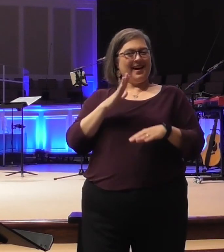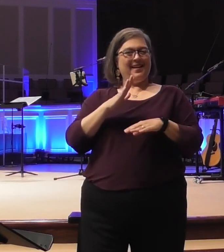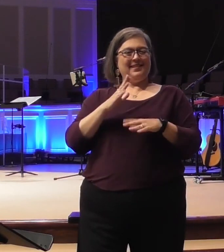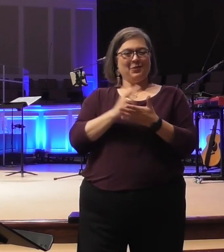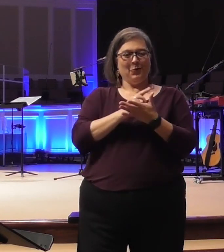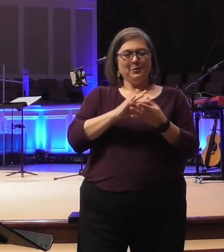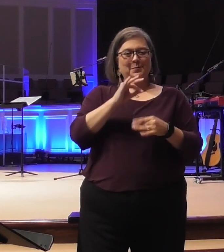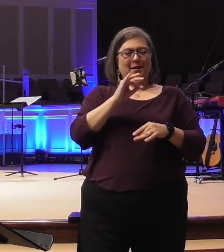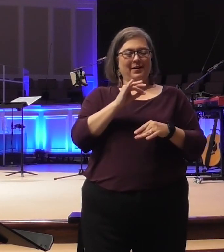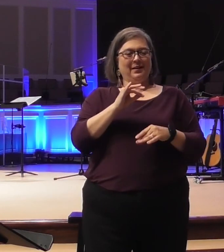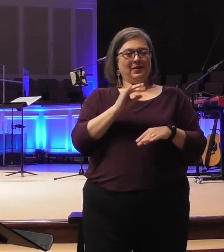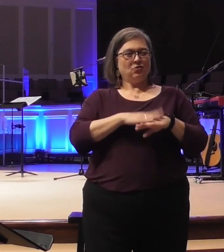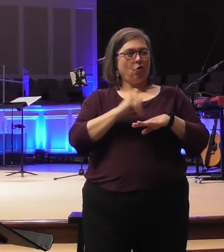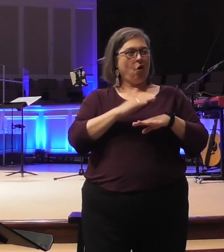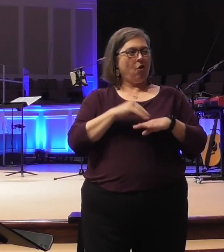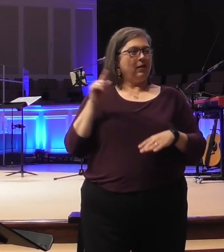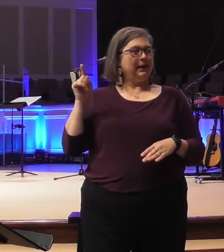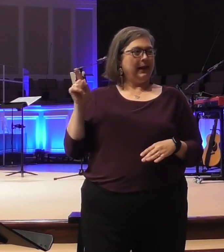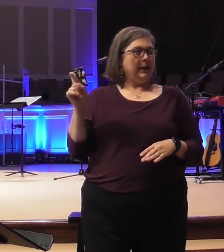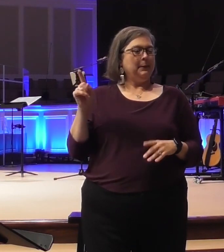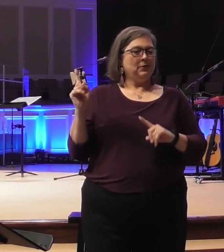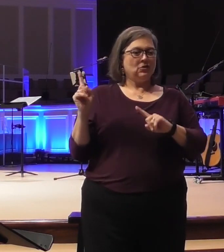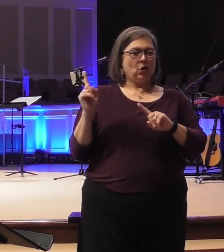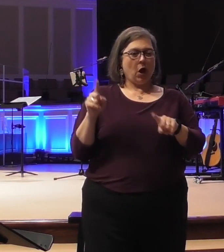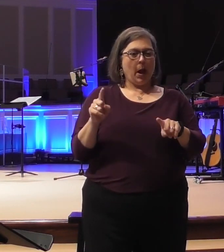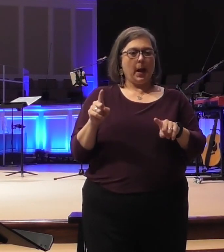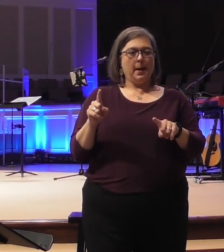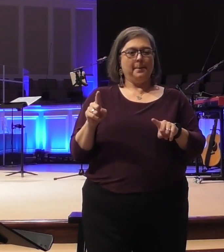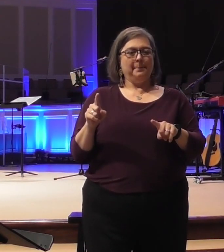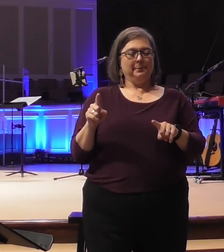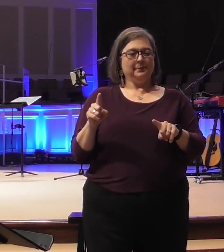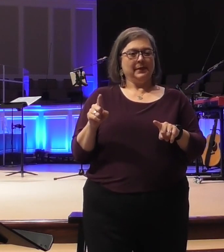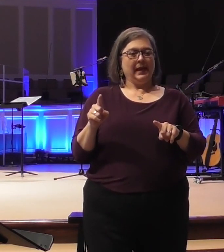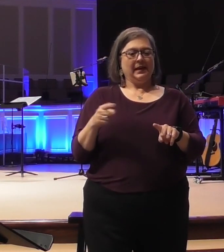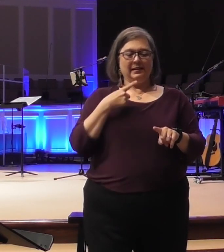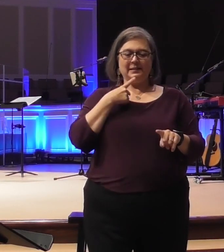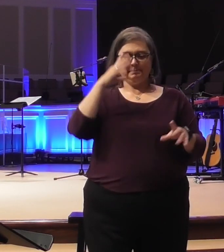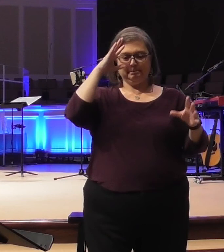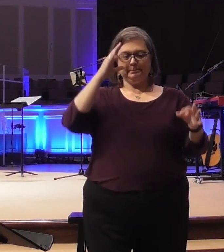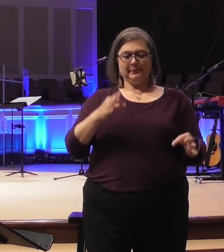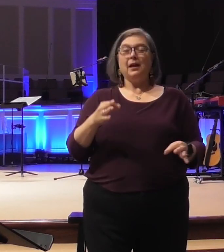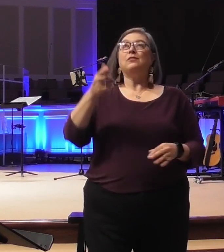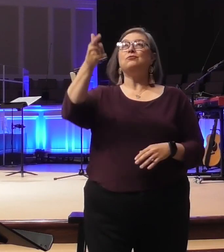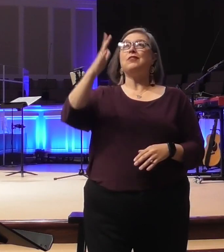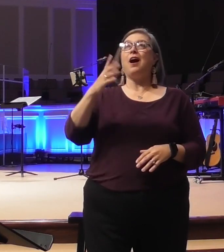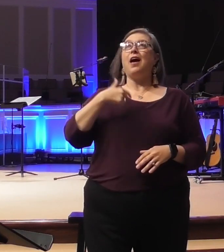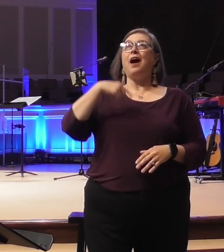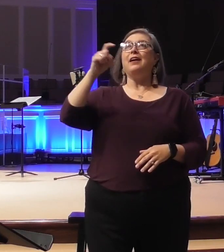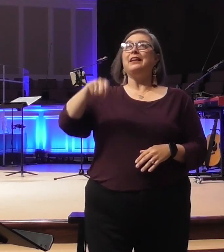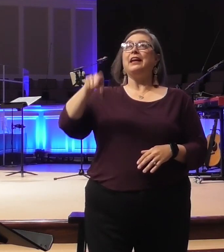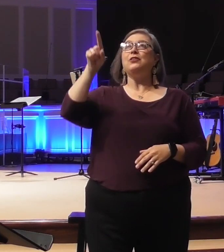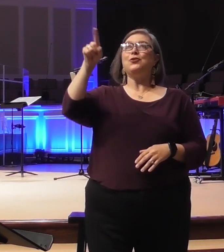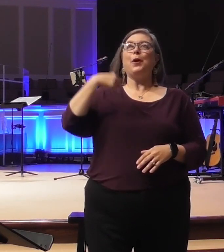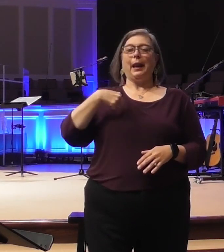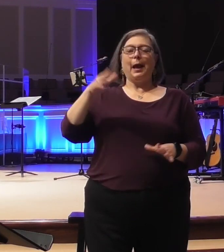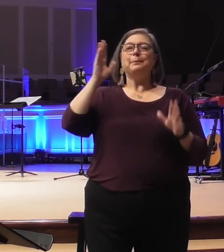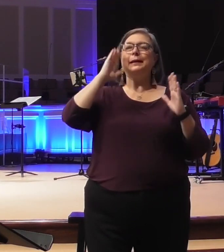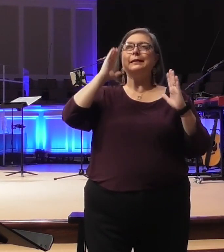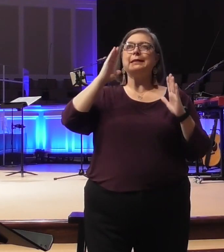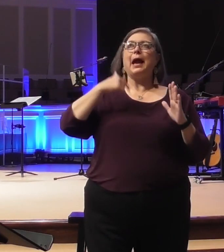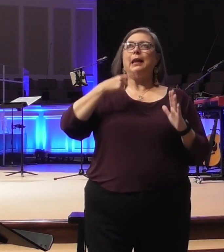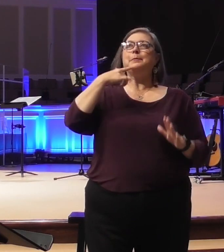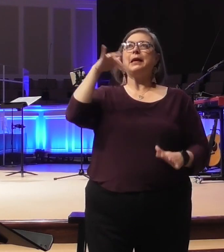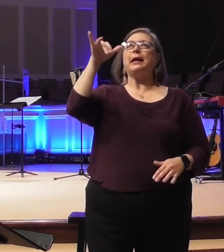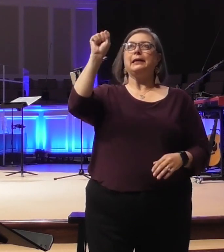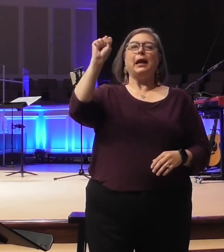young man to stand before you today, to draw a line in the sand that says, God, I need you, and I'm listening, and I'm saying